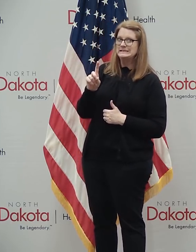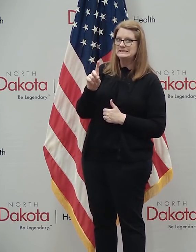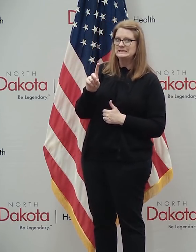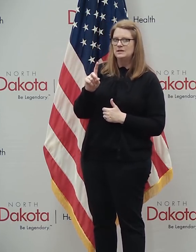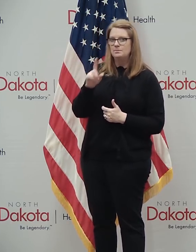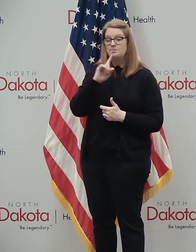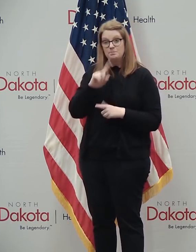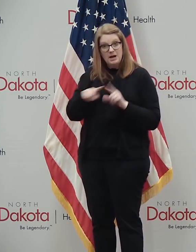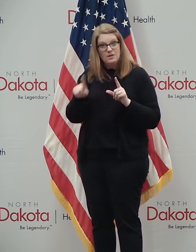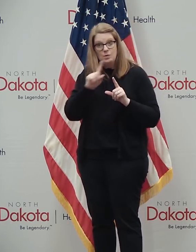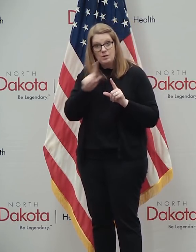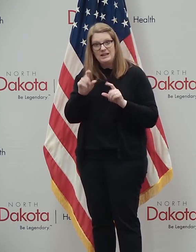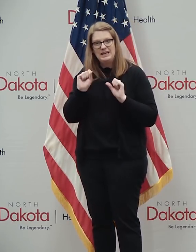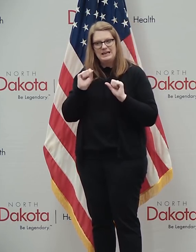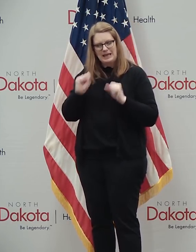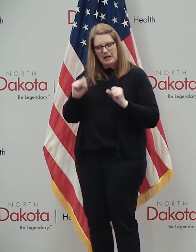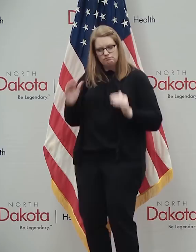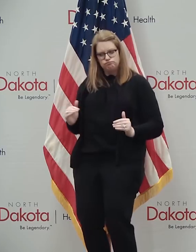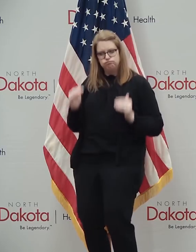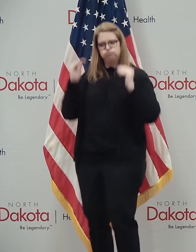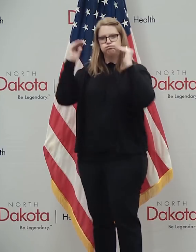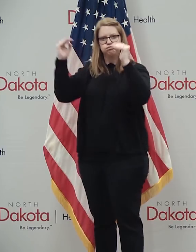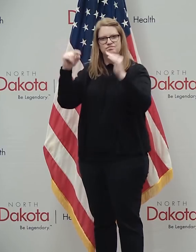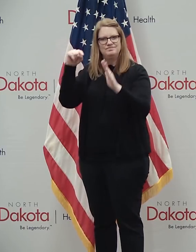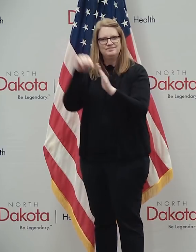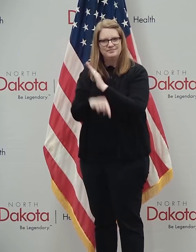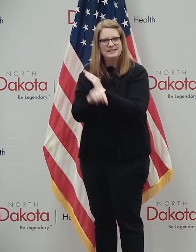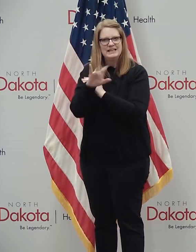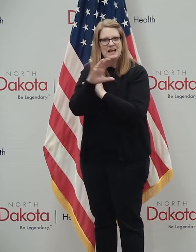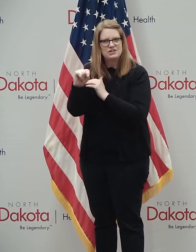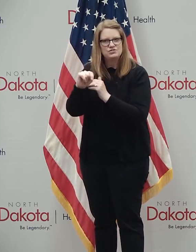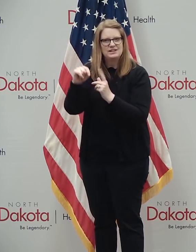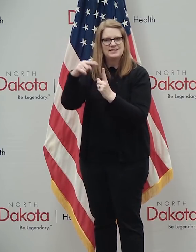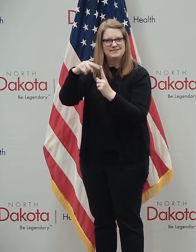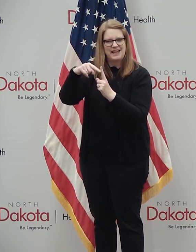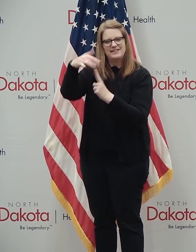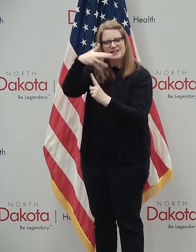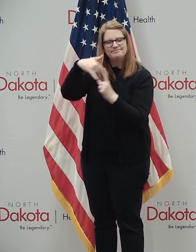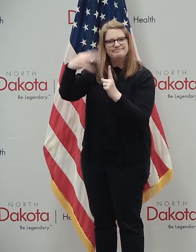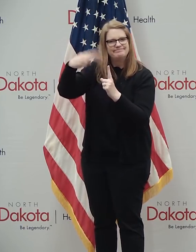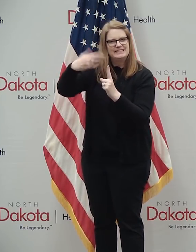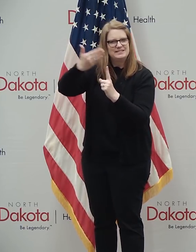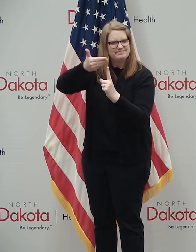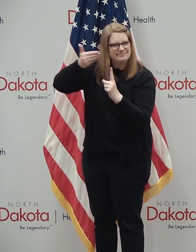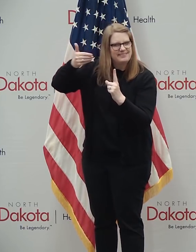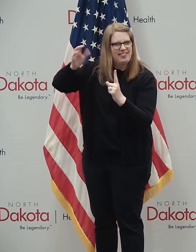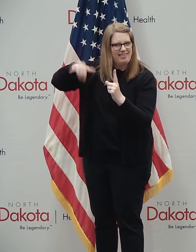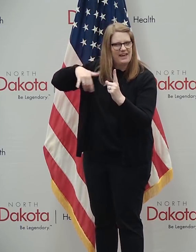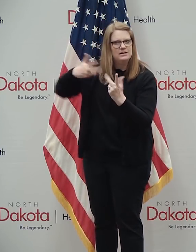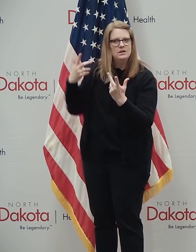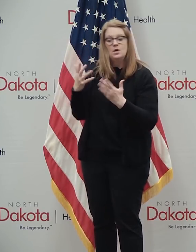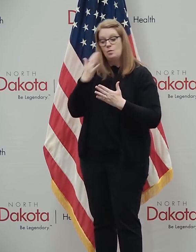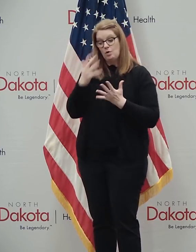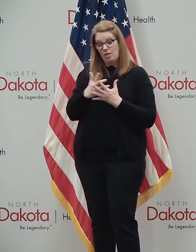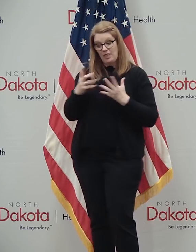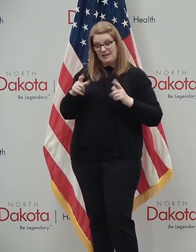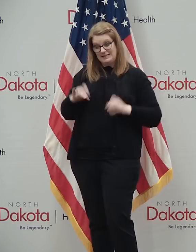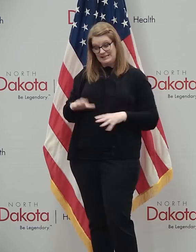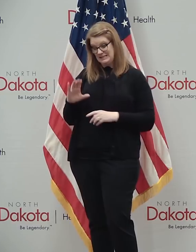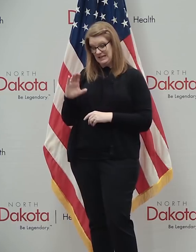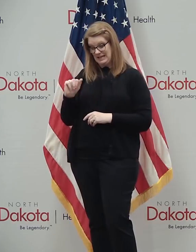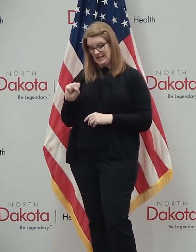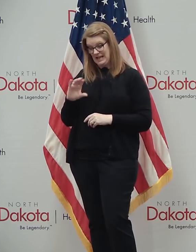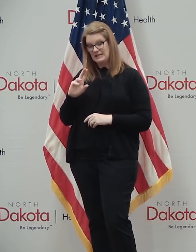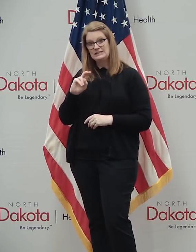bandwidth to be able to ramp up on contact tracing that might, as step 2. Step 1 is testing. We do know that a lot of the testing that's been done in Cass County